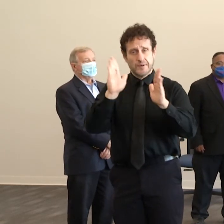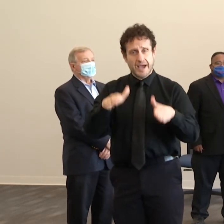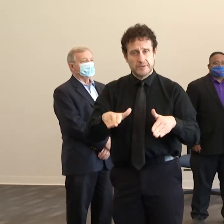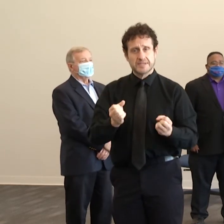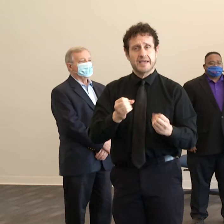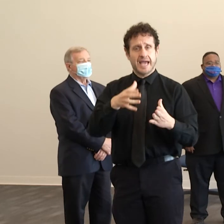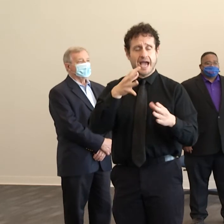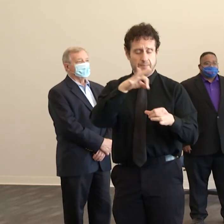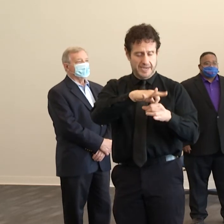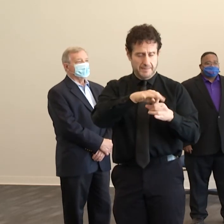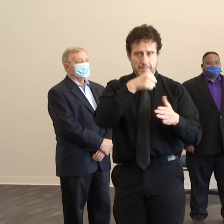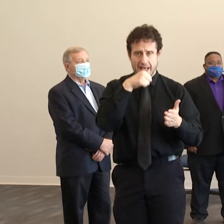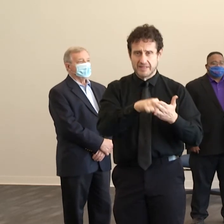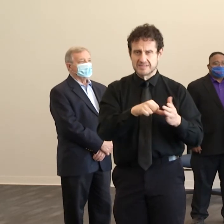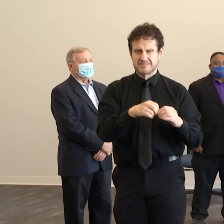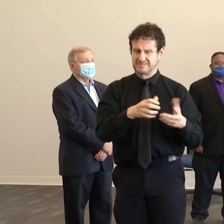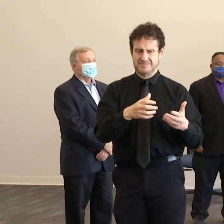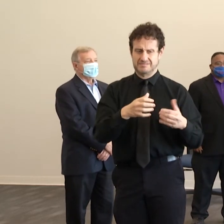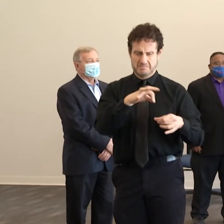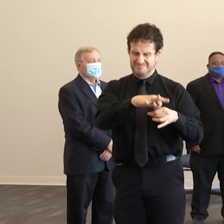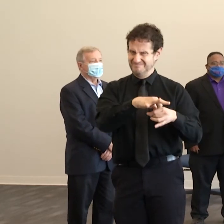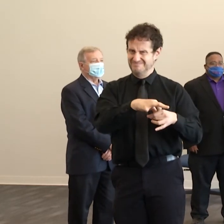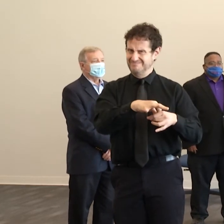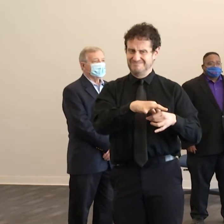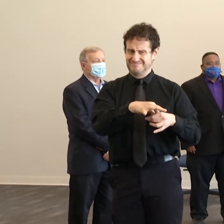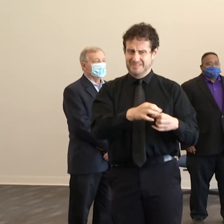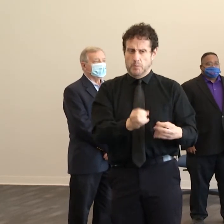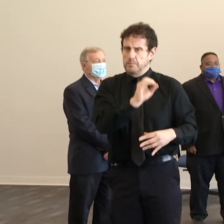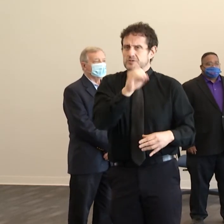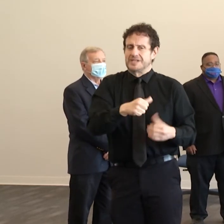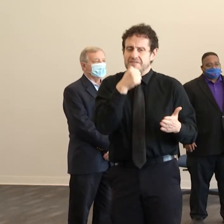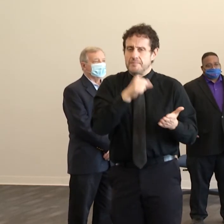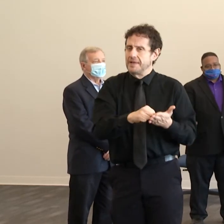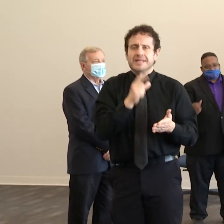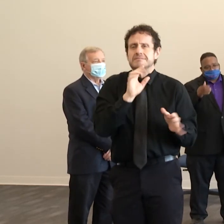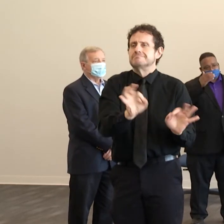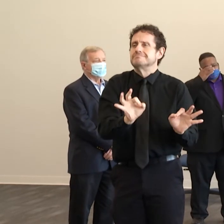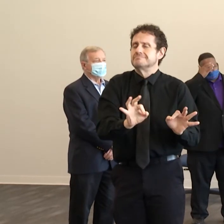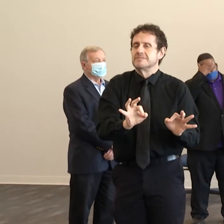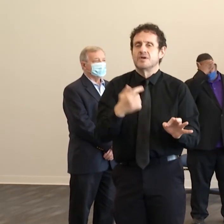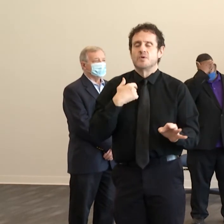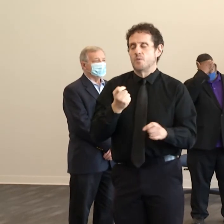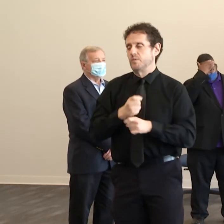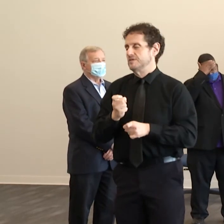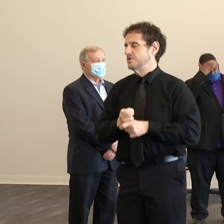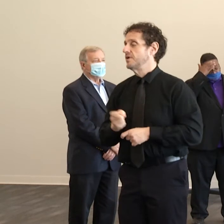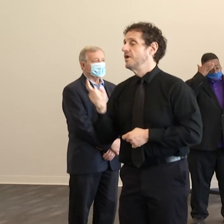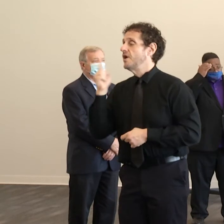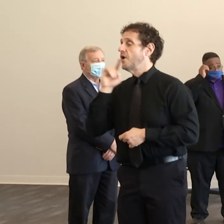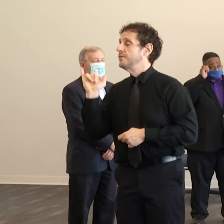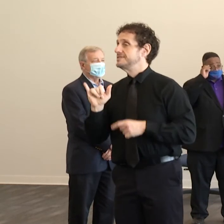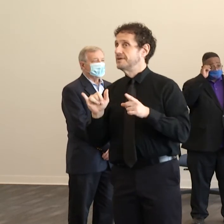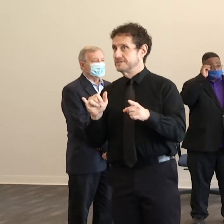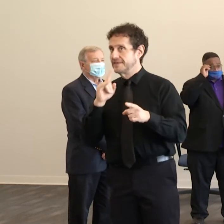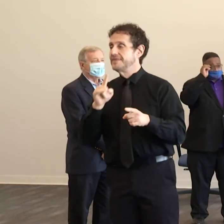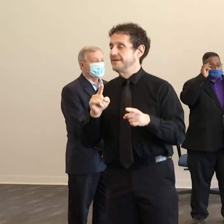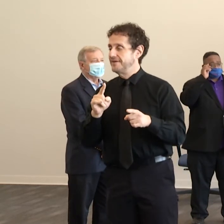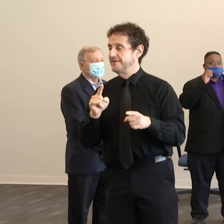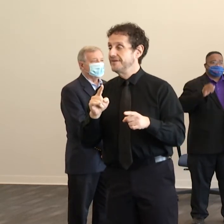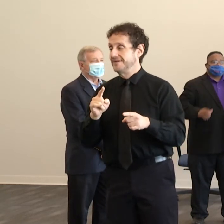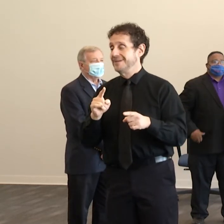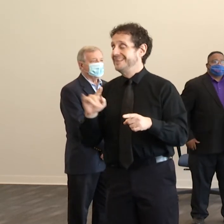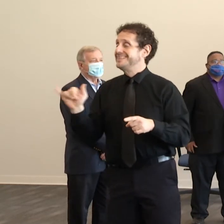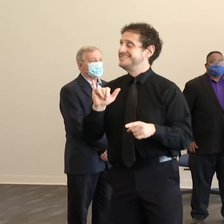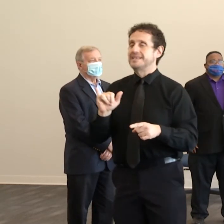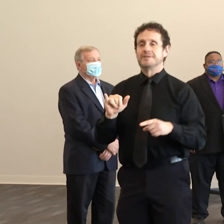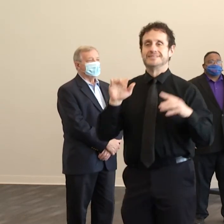proportion of that is of your mail? It's trivial. And the joke we made was this sounds like teeing up for the war on Christmas, because that's really